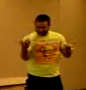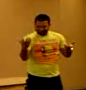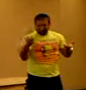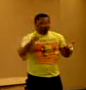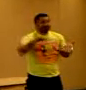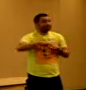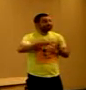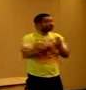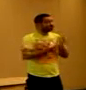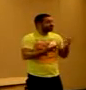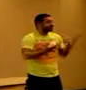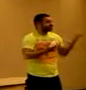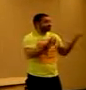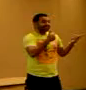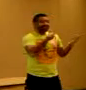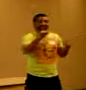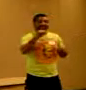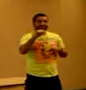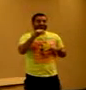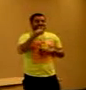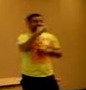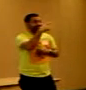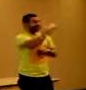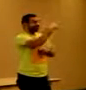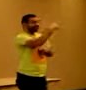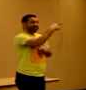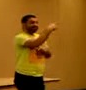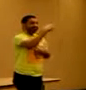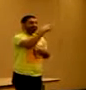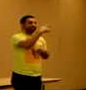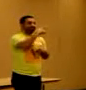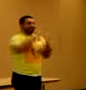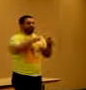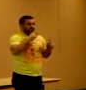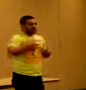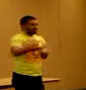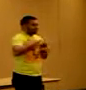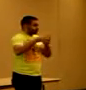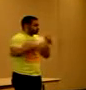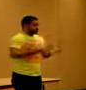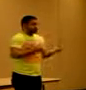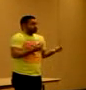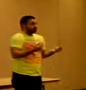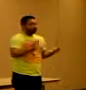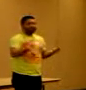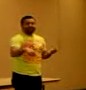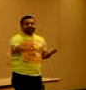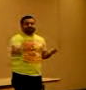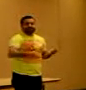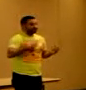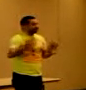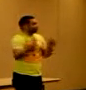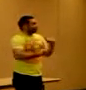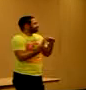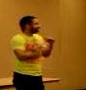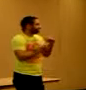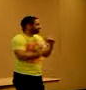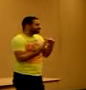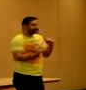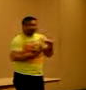sure what they were doing here, and the people who hired interpreters, they just brought anybody